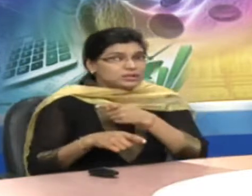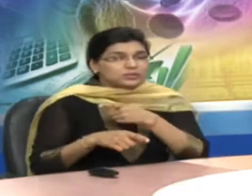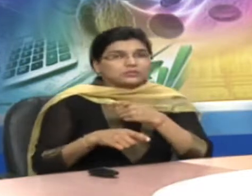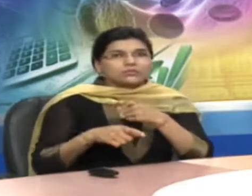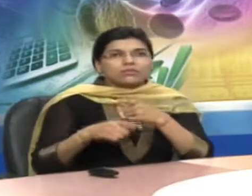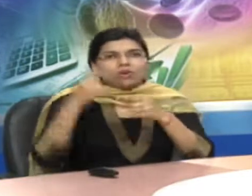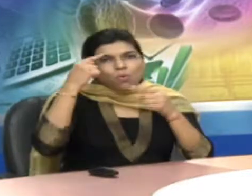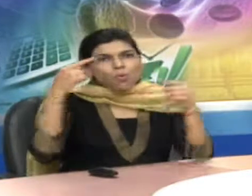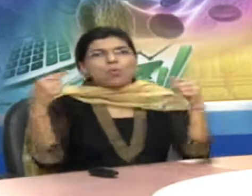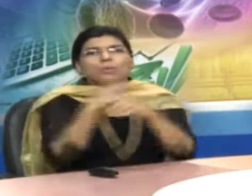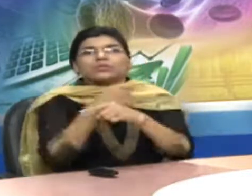dislike to them,